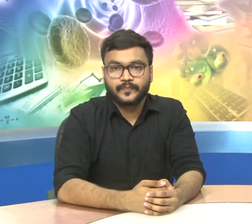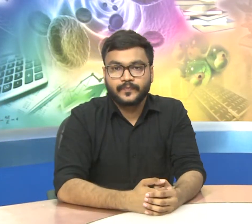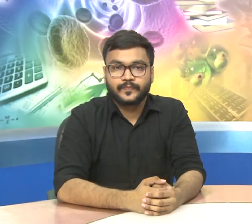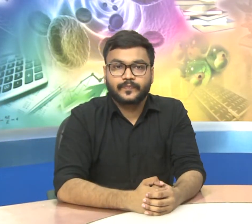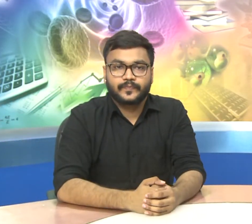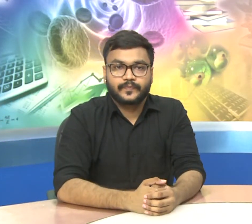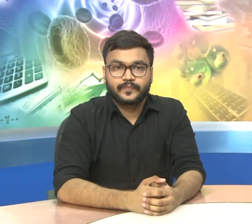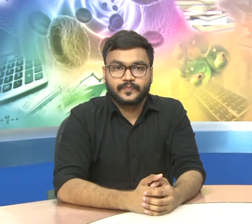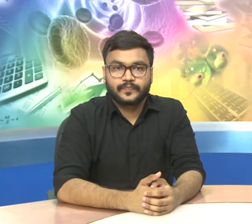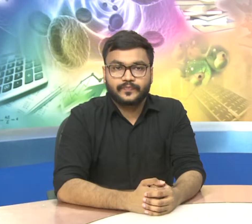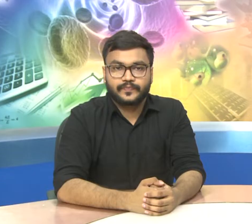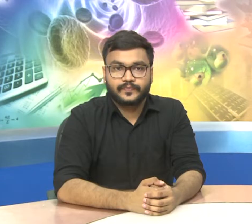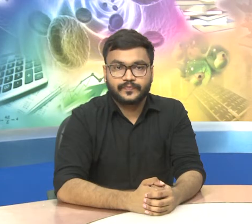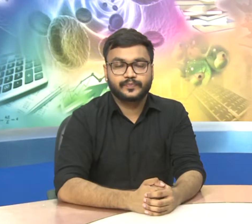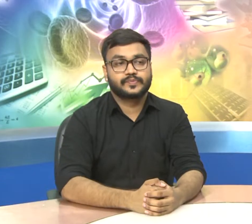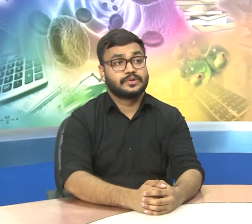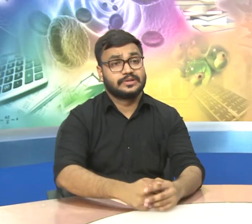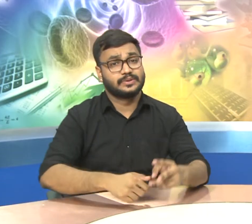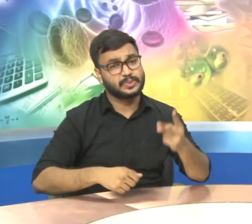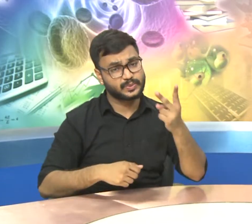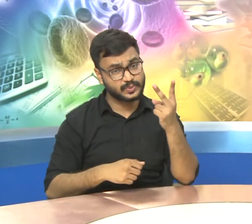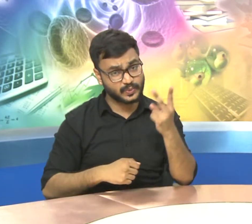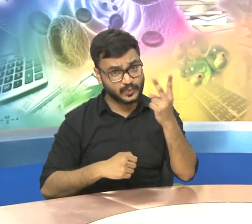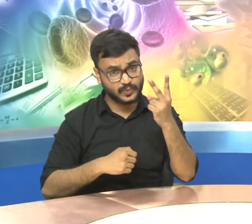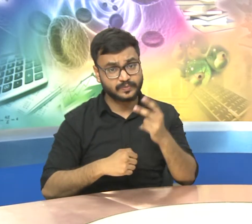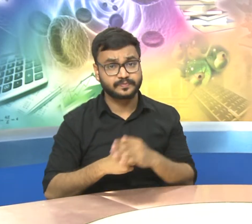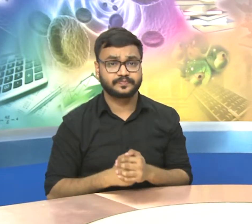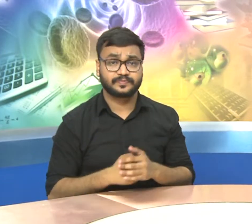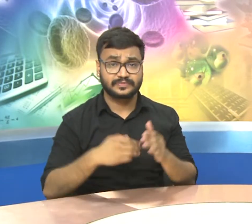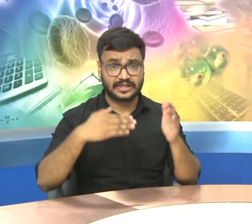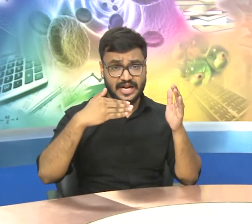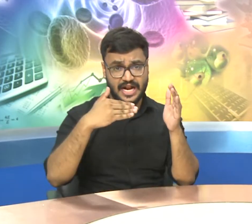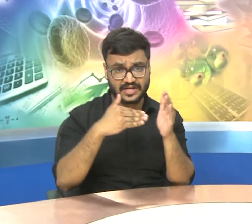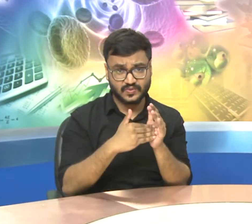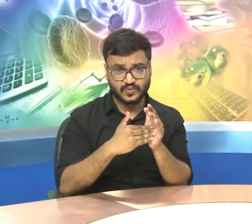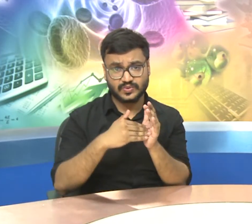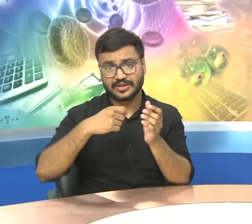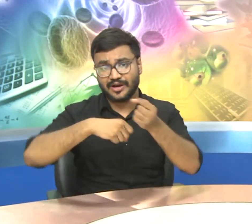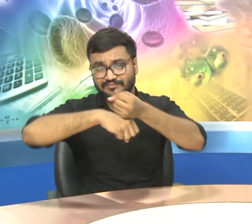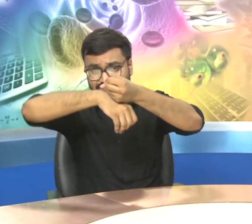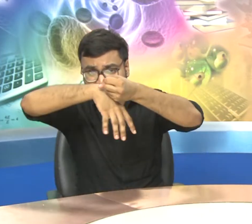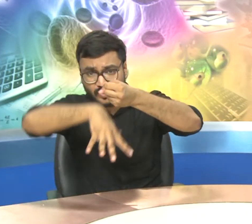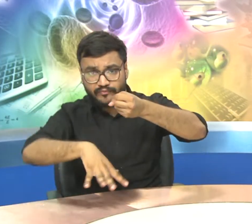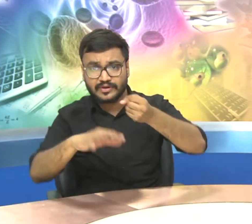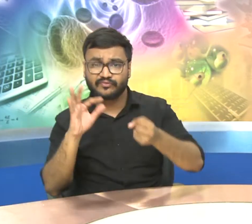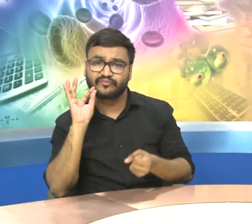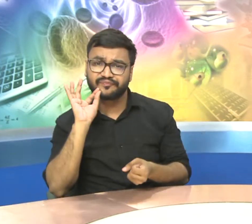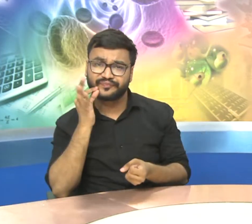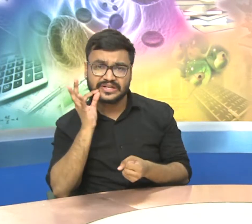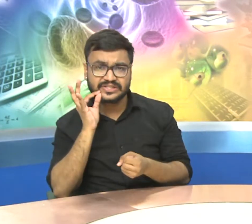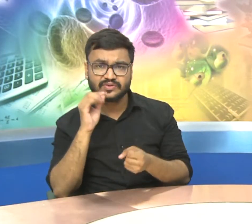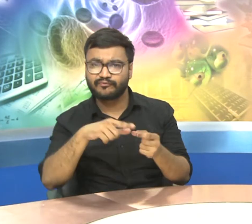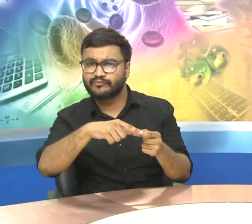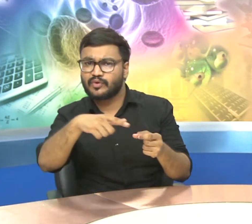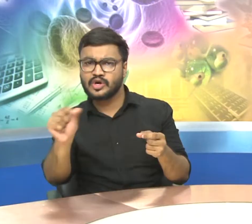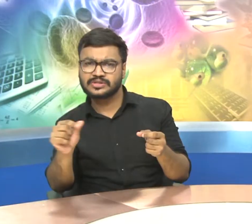bulrushes, Sagittaria, etc. And the second is zone of rooted